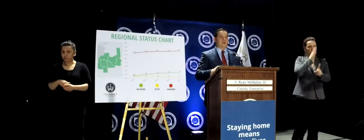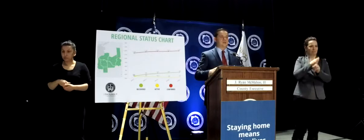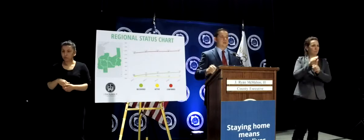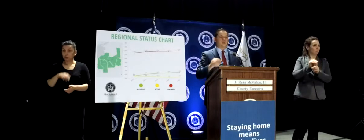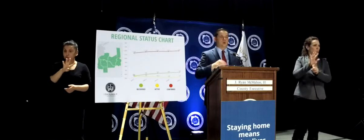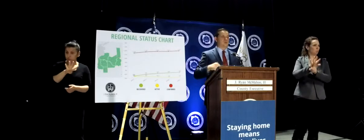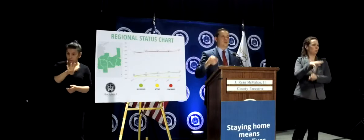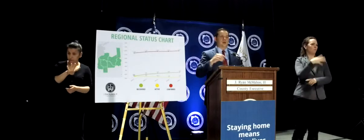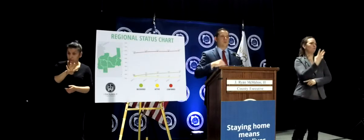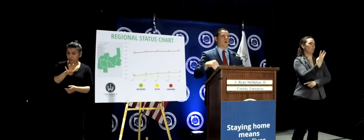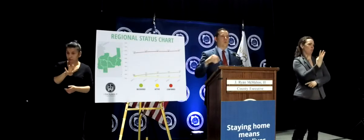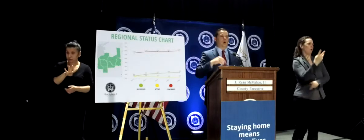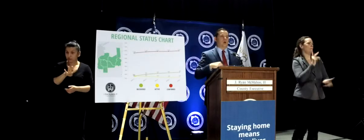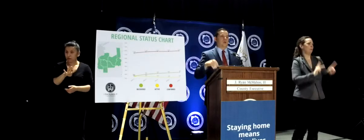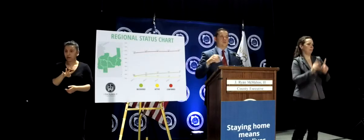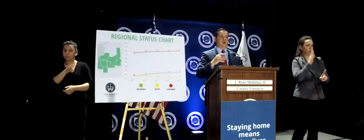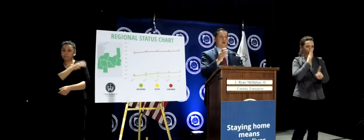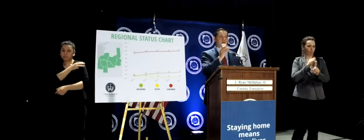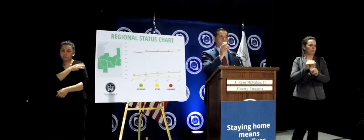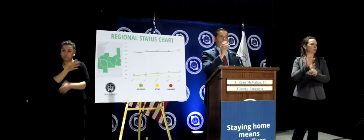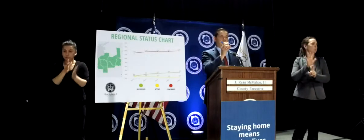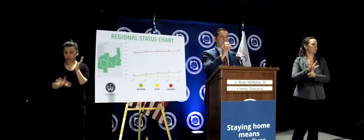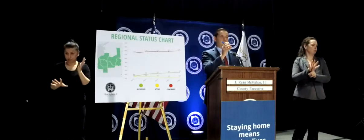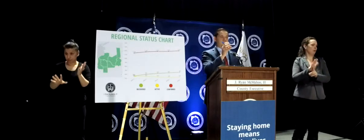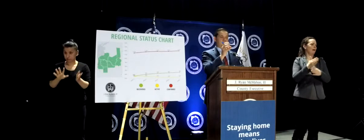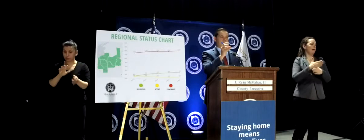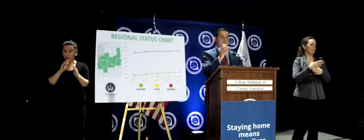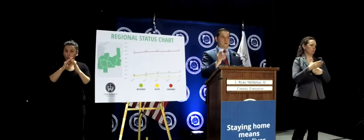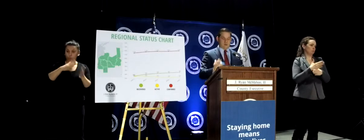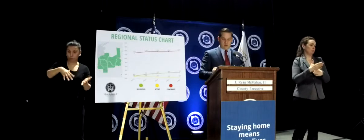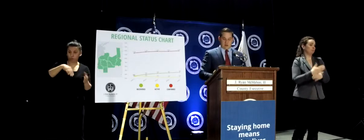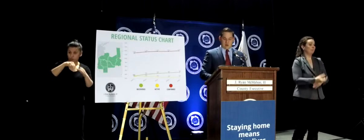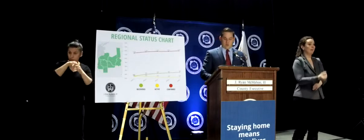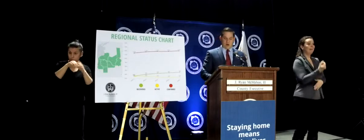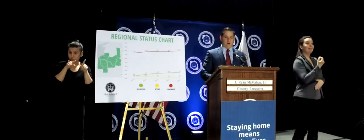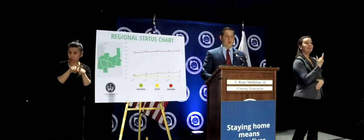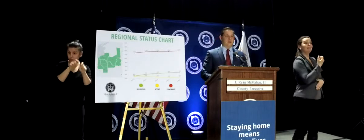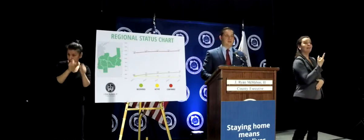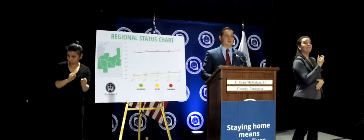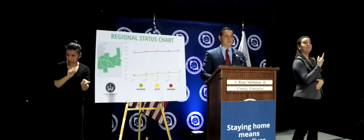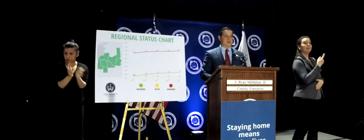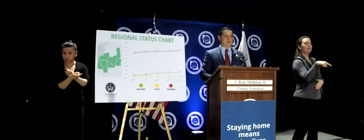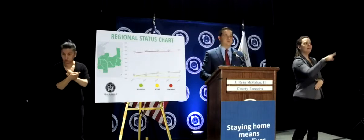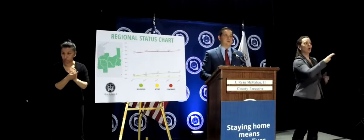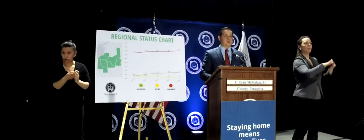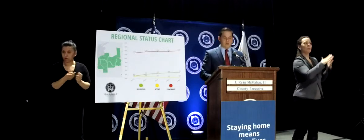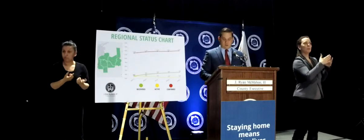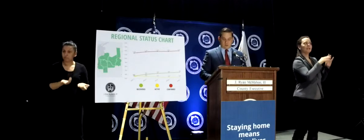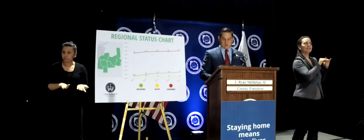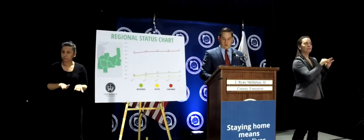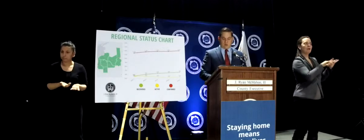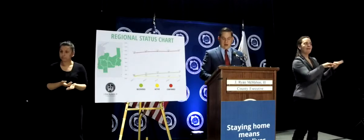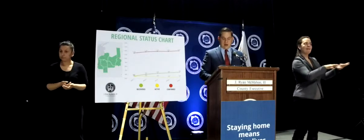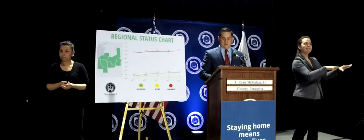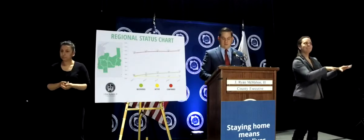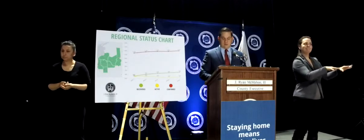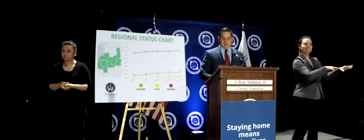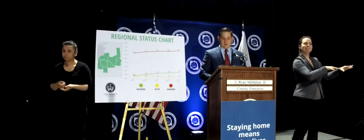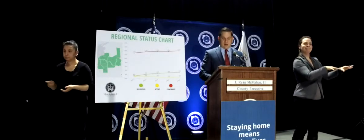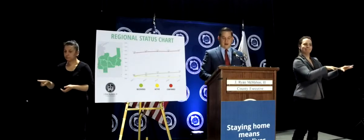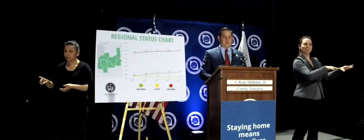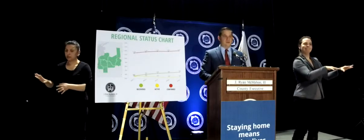are cases that we don't do any more work because they're already quarantined in a house, and we already anticipated those. So you really